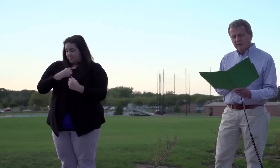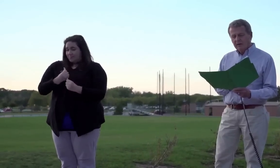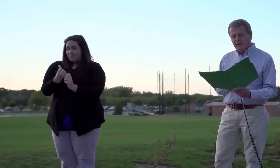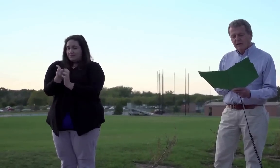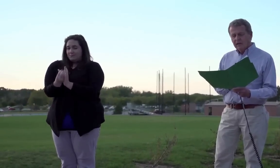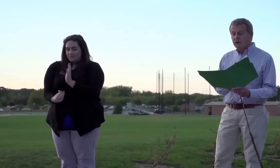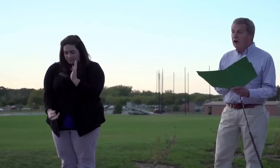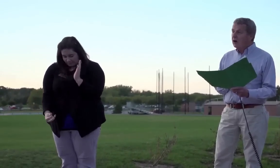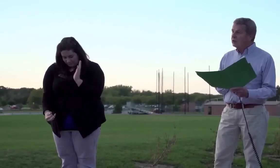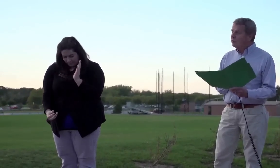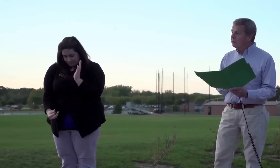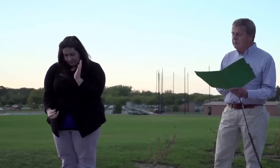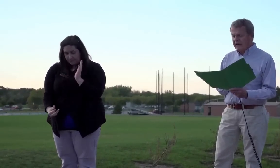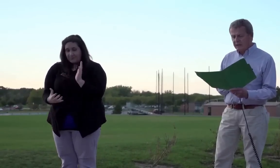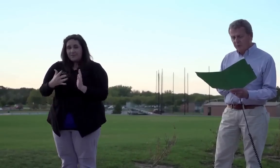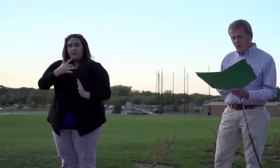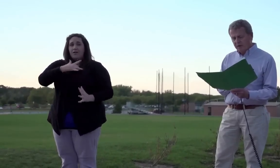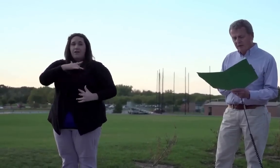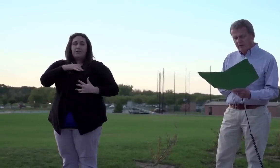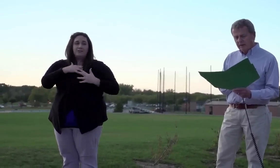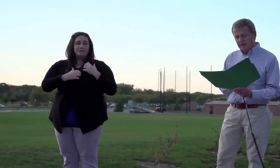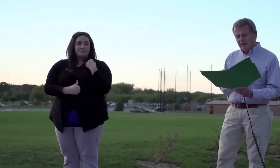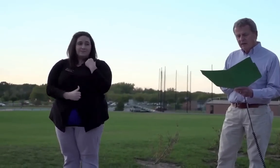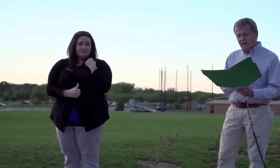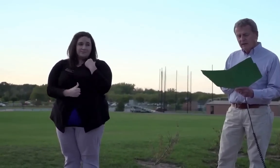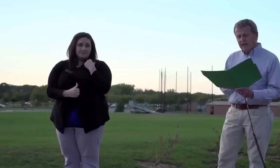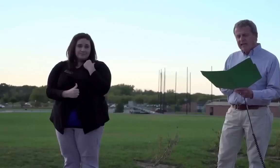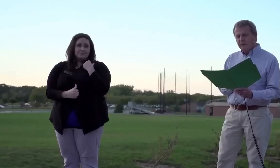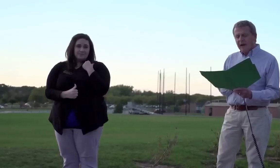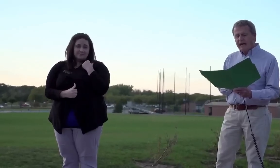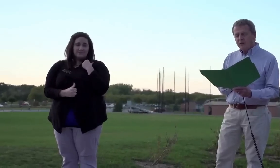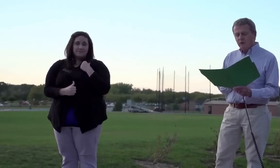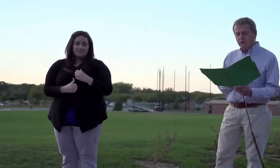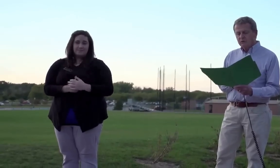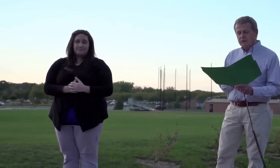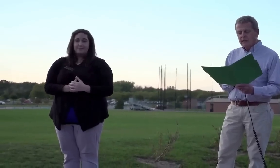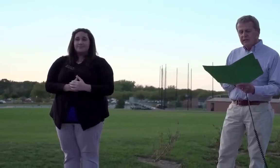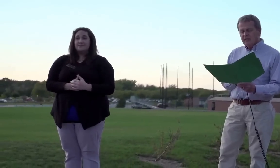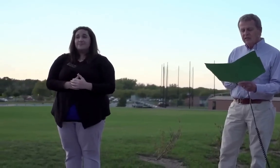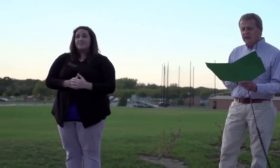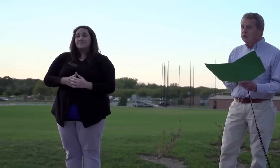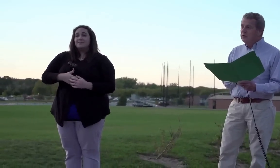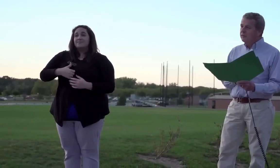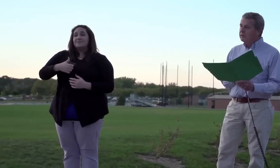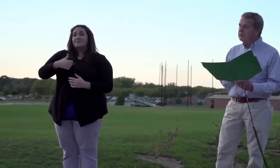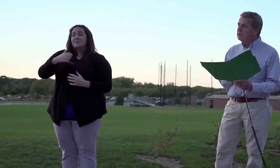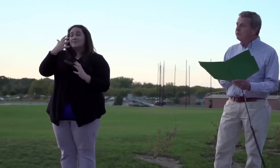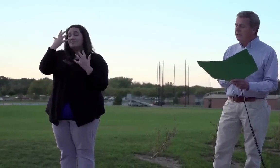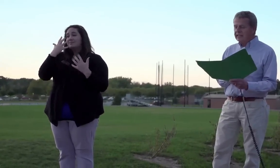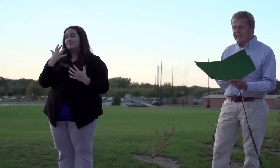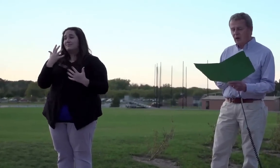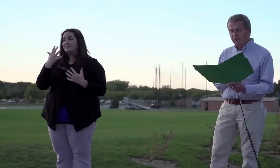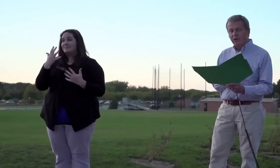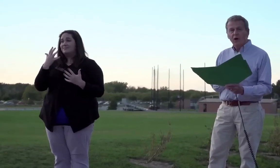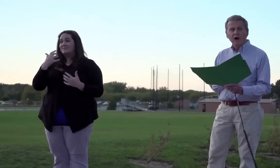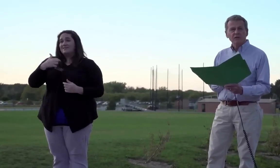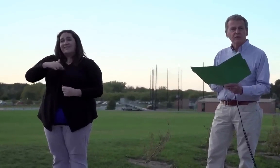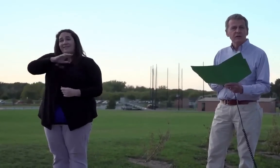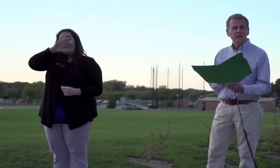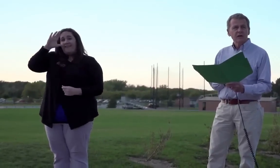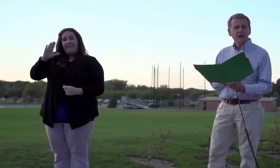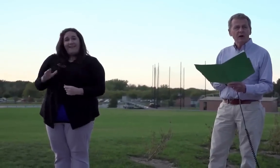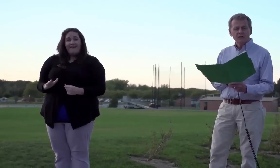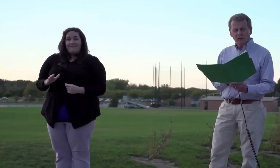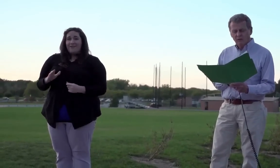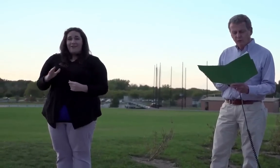your heart will be badly broken. And the bad news is that you never completely get over the loss of your